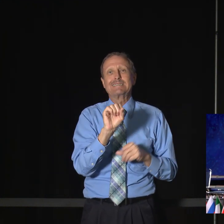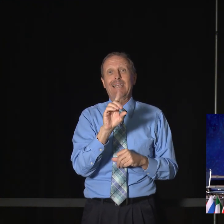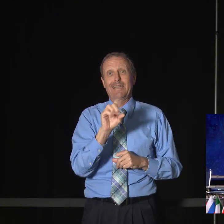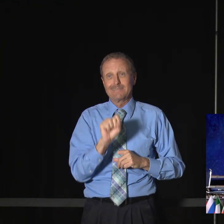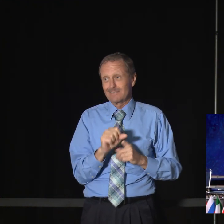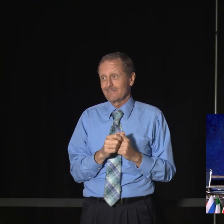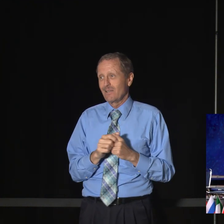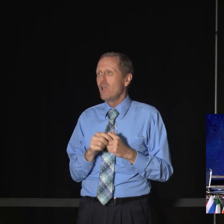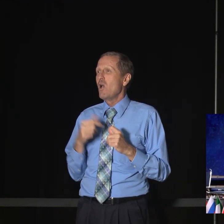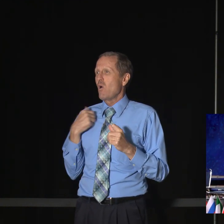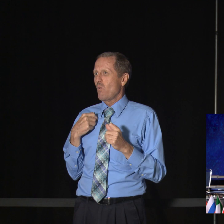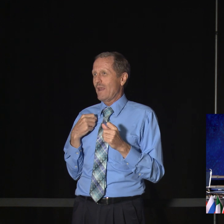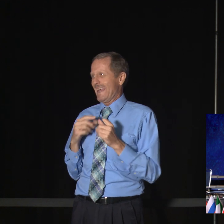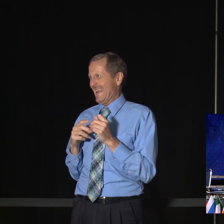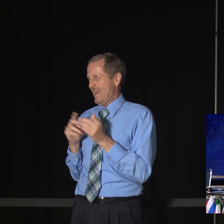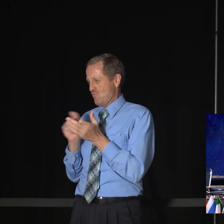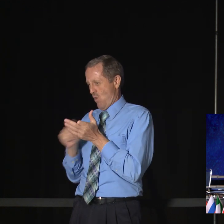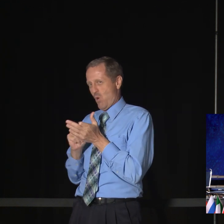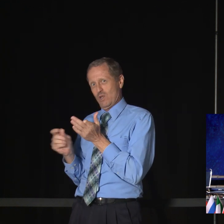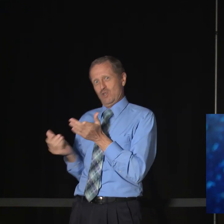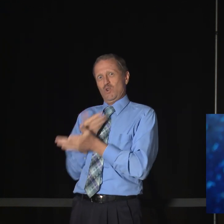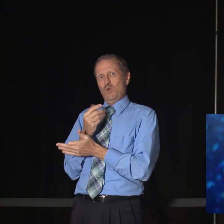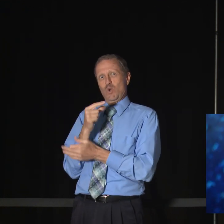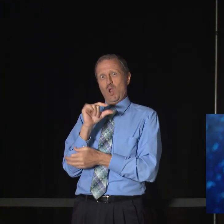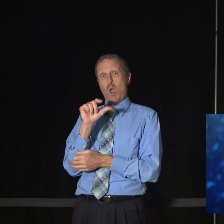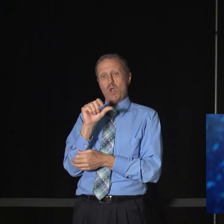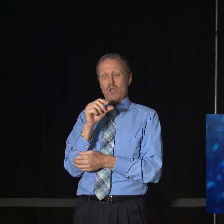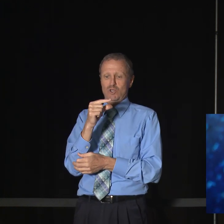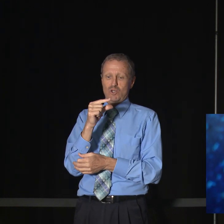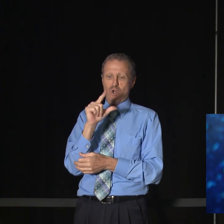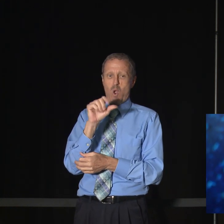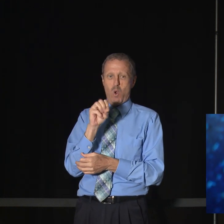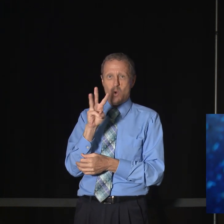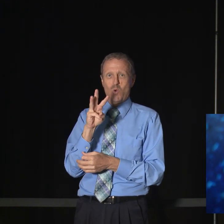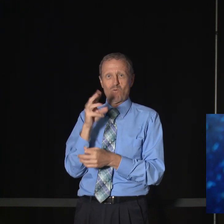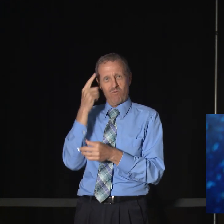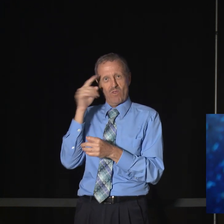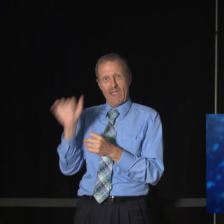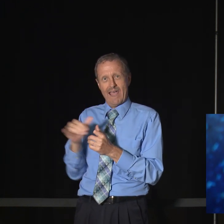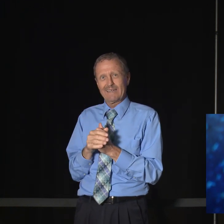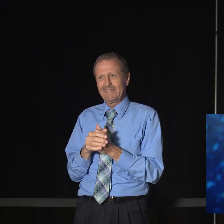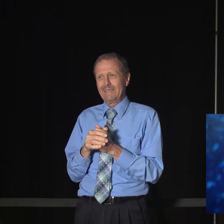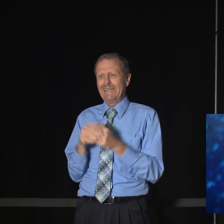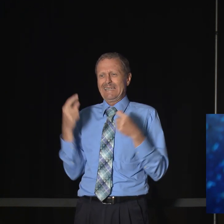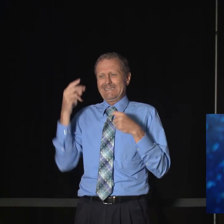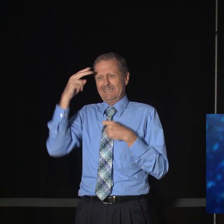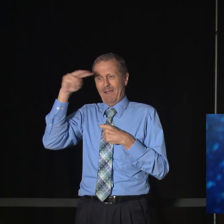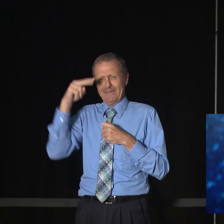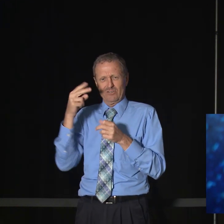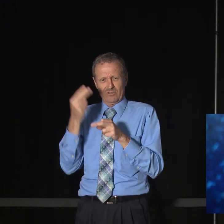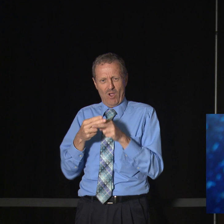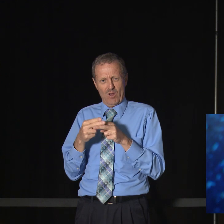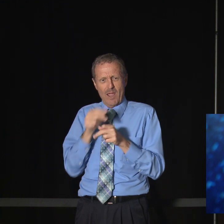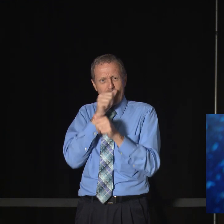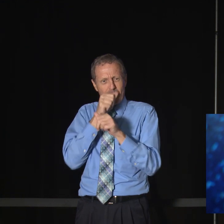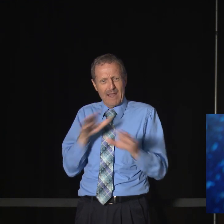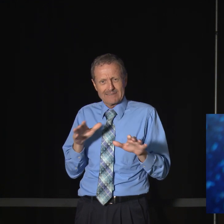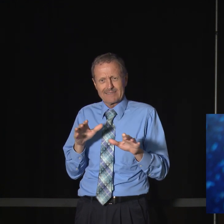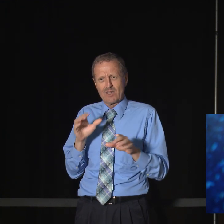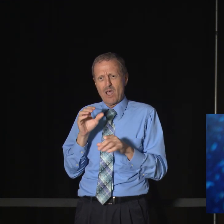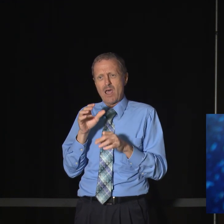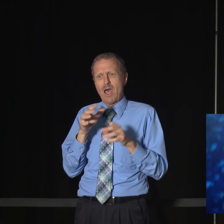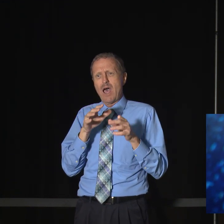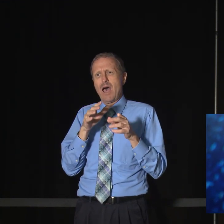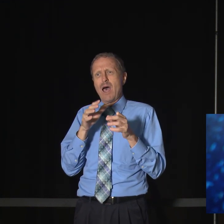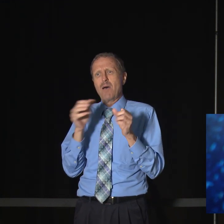a new glow track for that. And it's, in Spanish, it's called Bendita Entre Todas Las Mujeres, Blessed Among All Women. It's